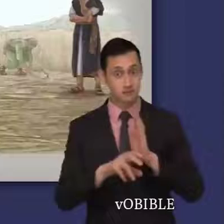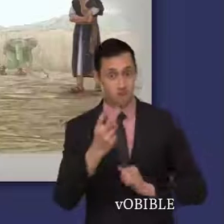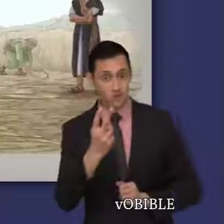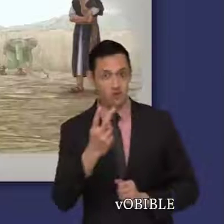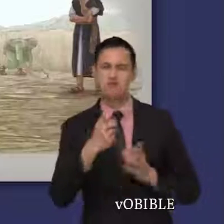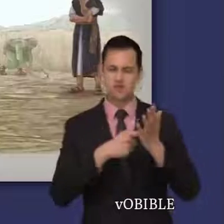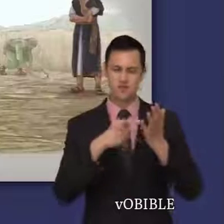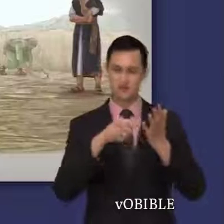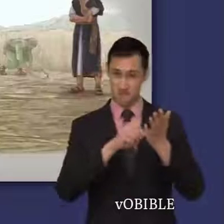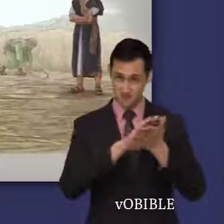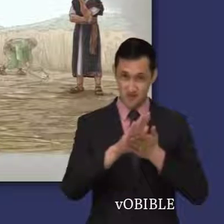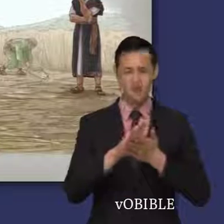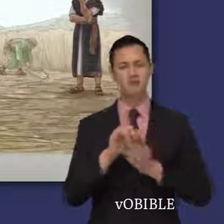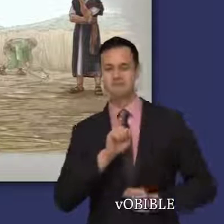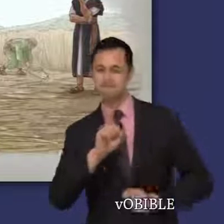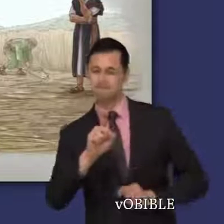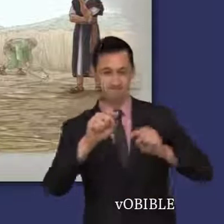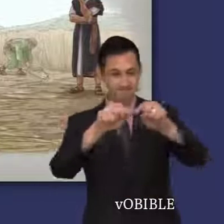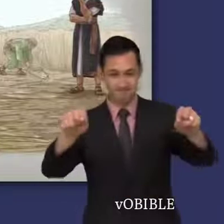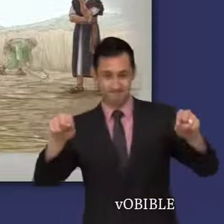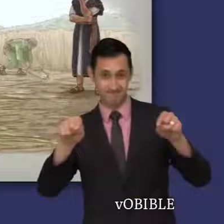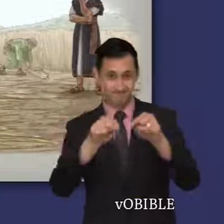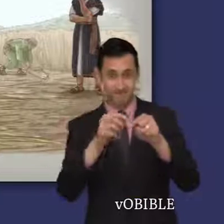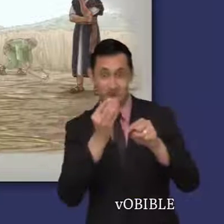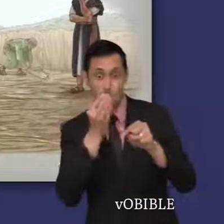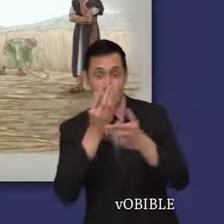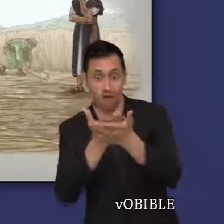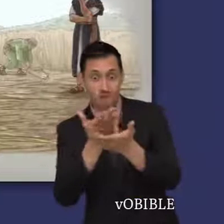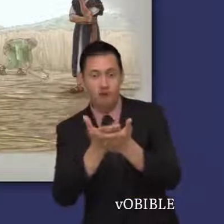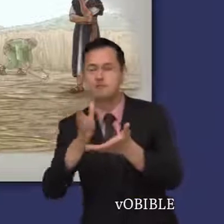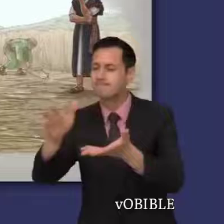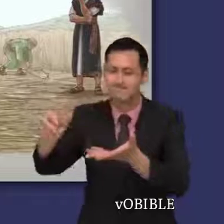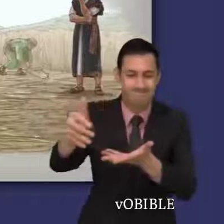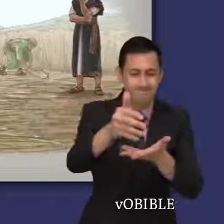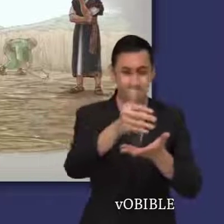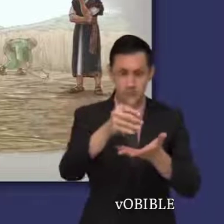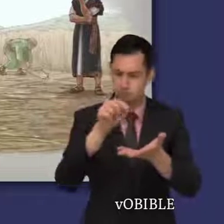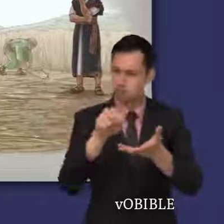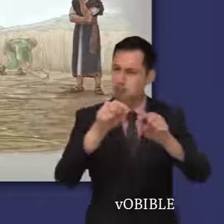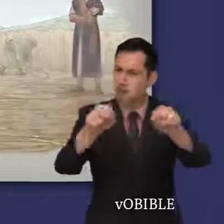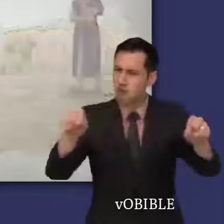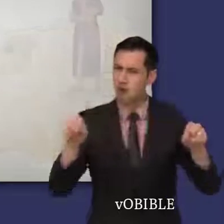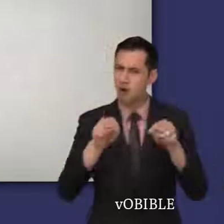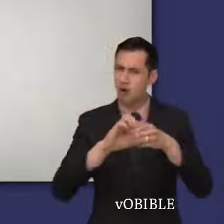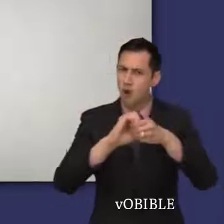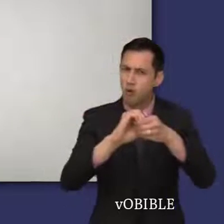Ruth, by chance, gleans in a field belonging to Boaz, who is related to Naomi's late husband.